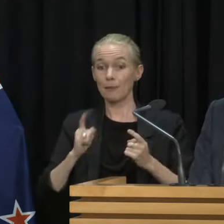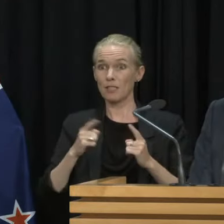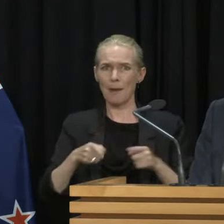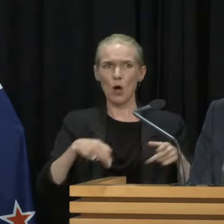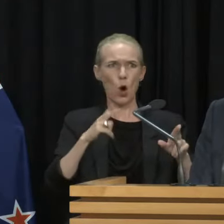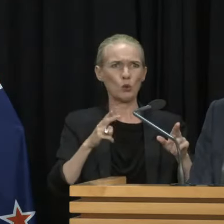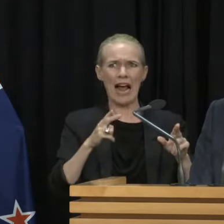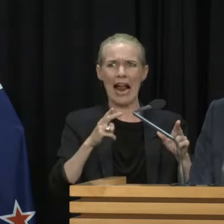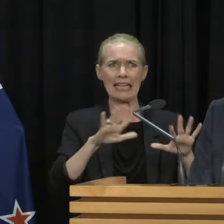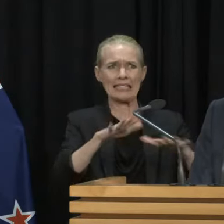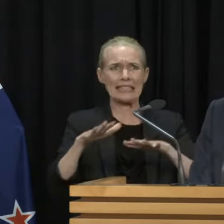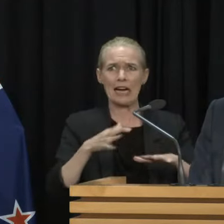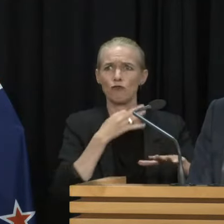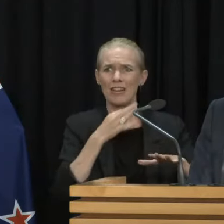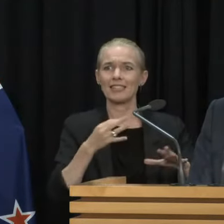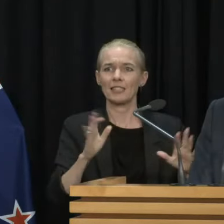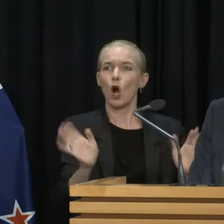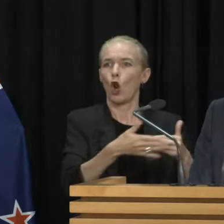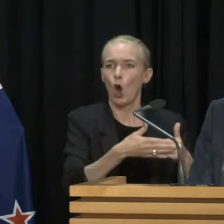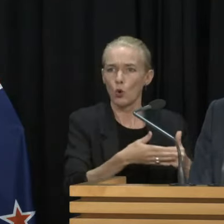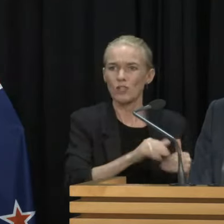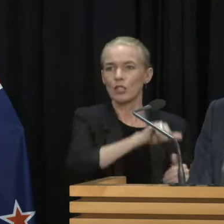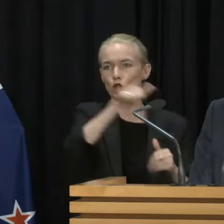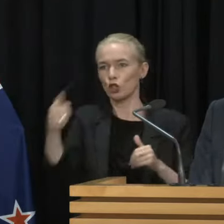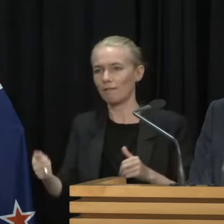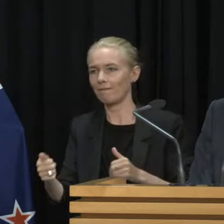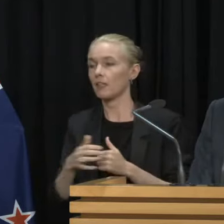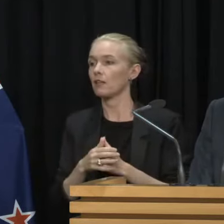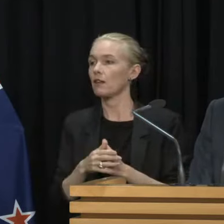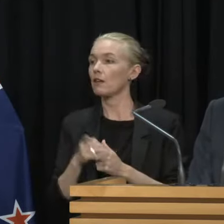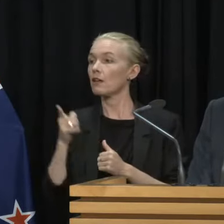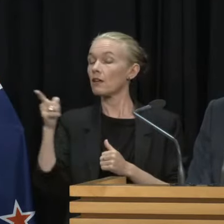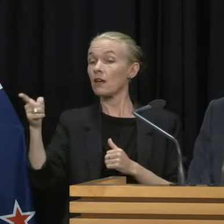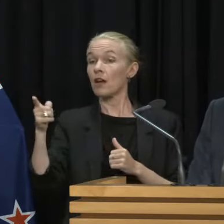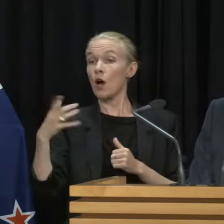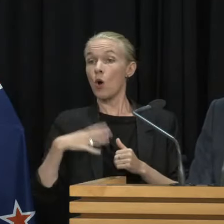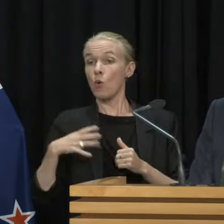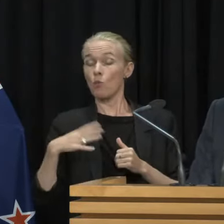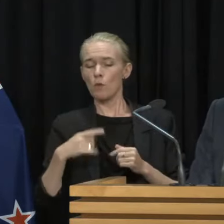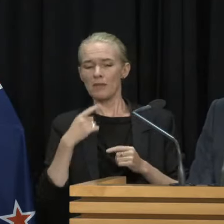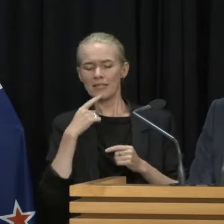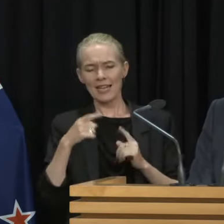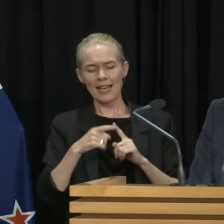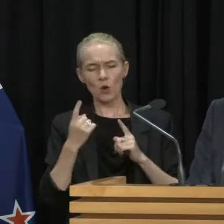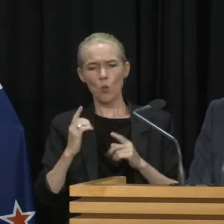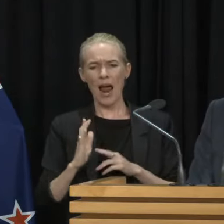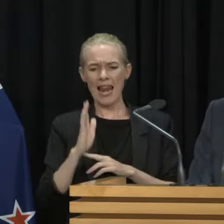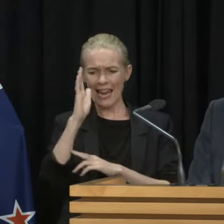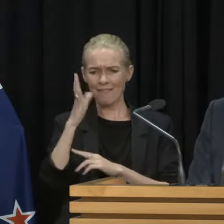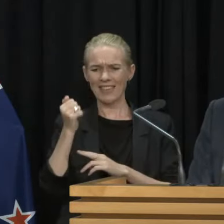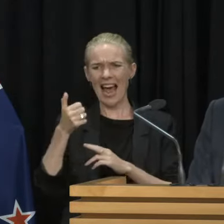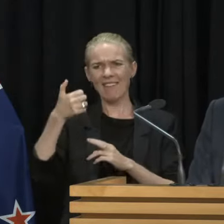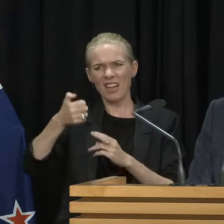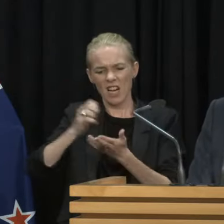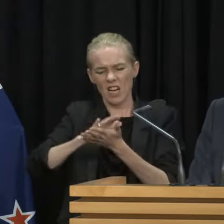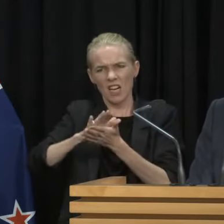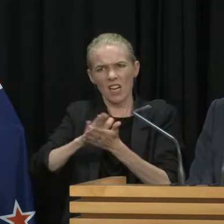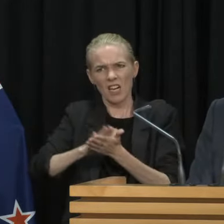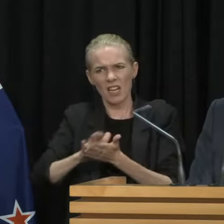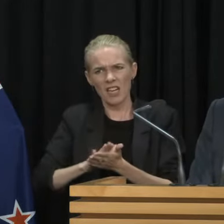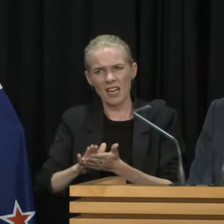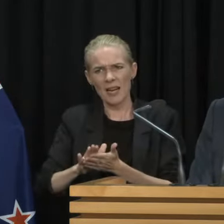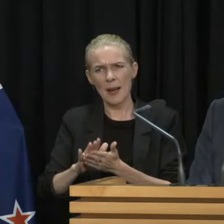putting hand sanitizer in the lift. But why was there not hand sanitizer in the lift if one of the working theories of the outbreaks was the lift button